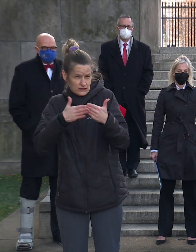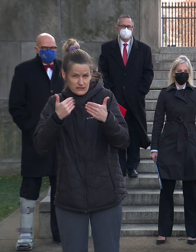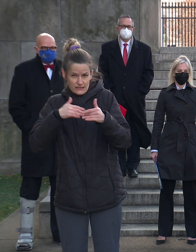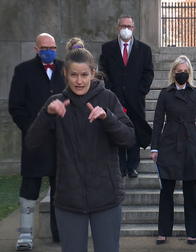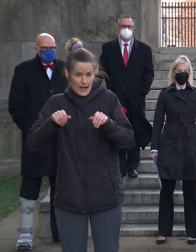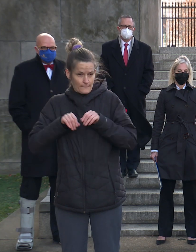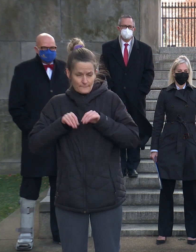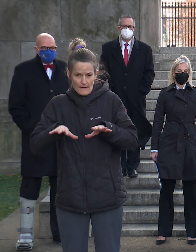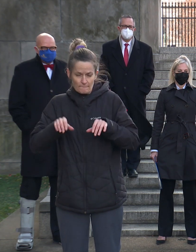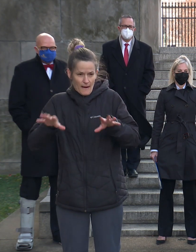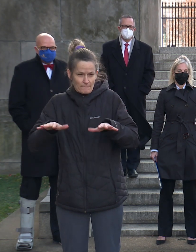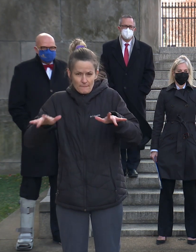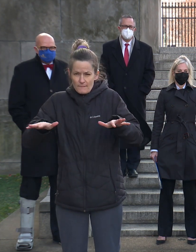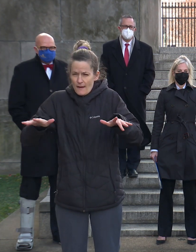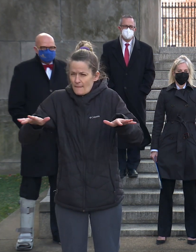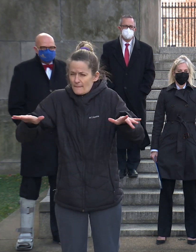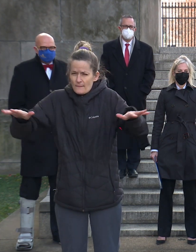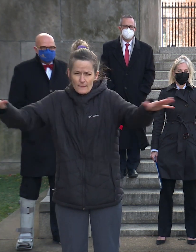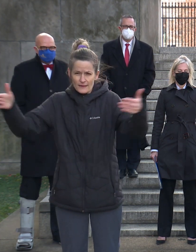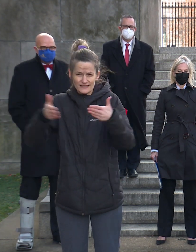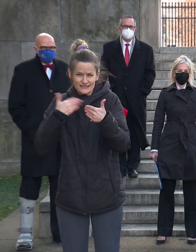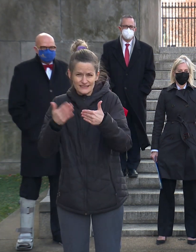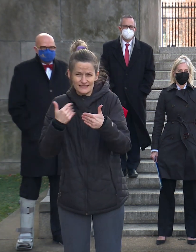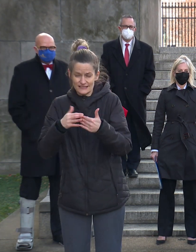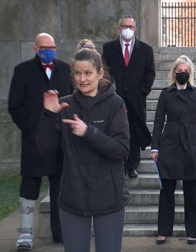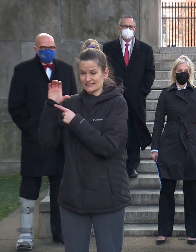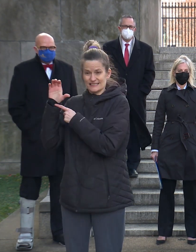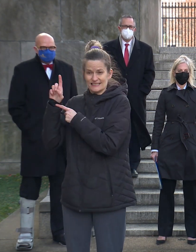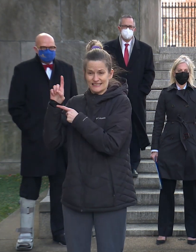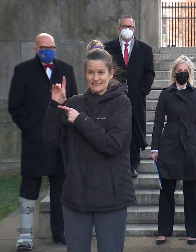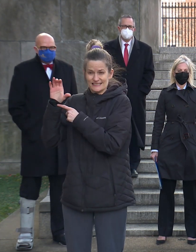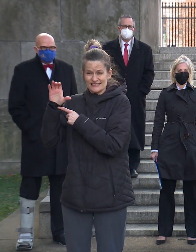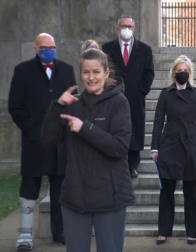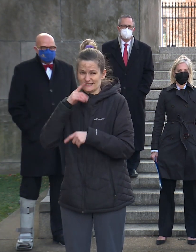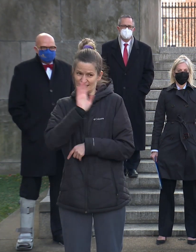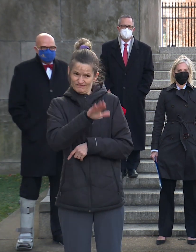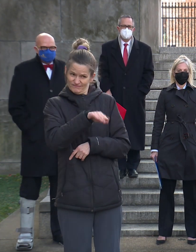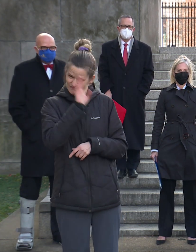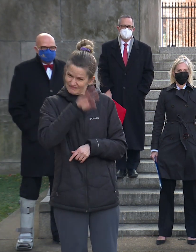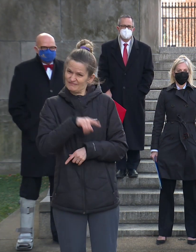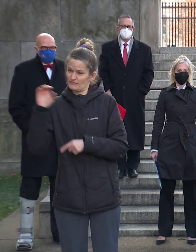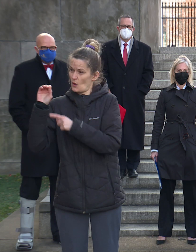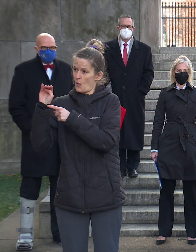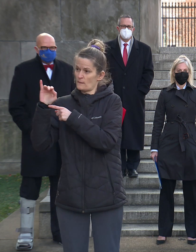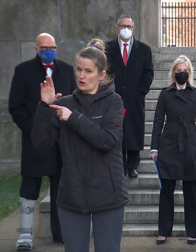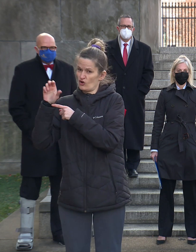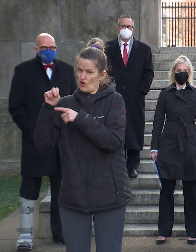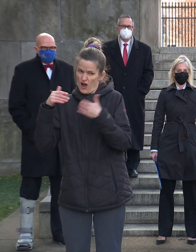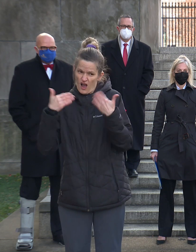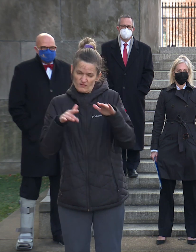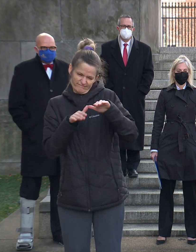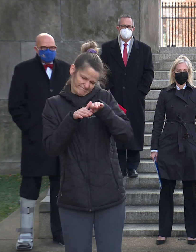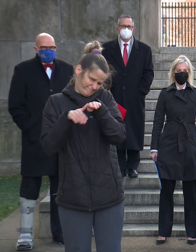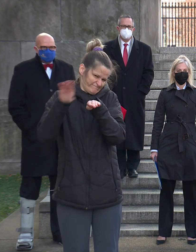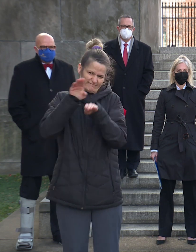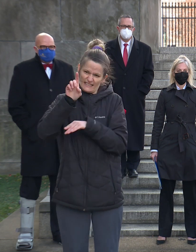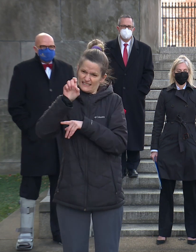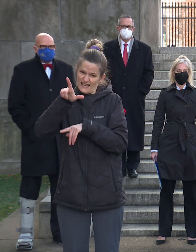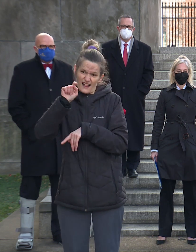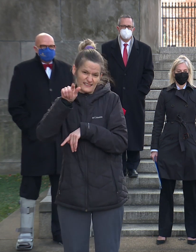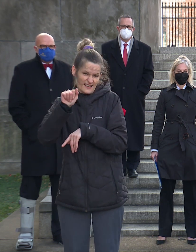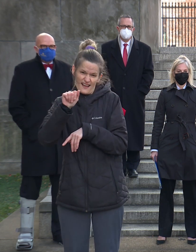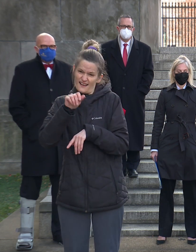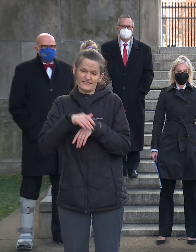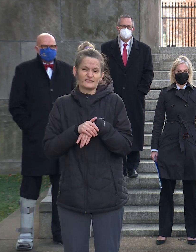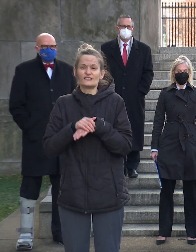the CDC, the Omicron variant is now the dominant COVID-19 variant here in the U.S. We also know that the Omicron